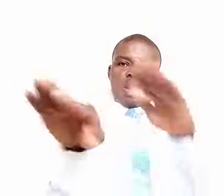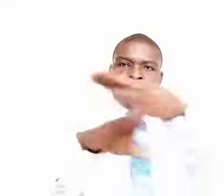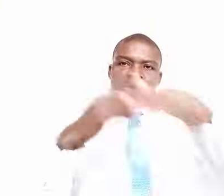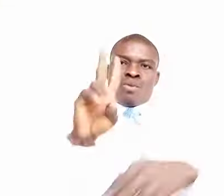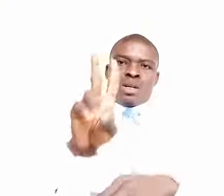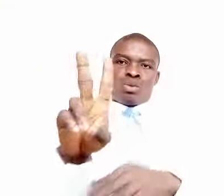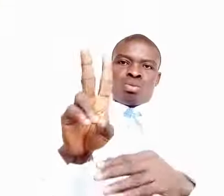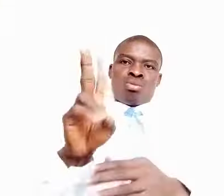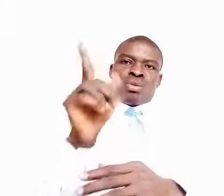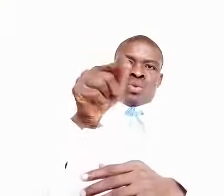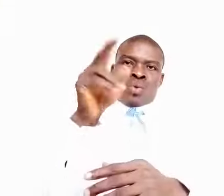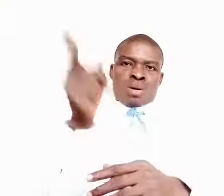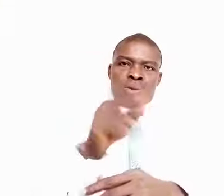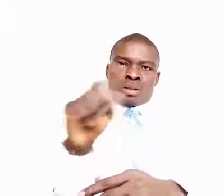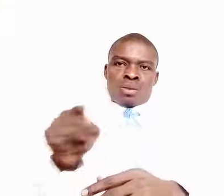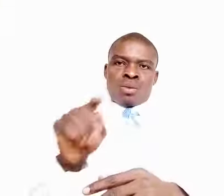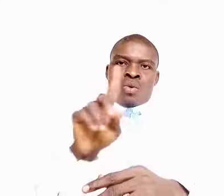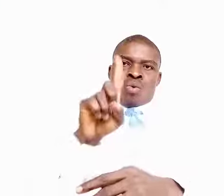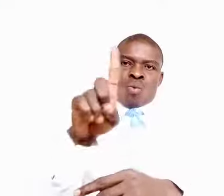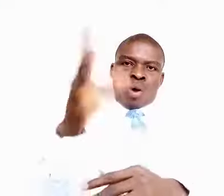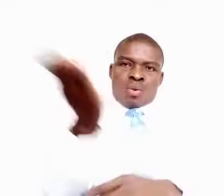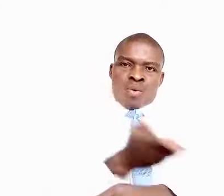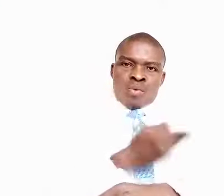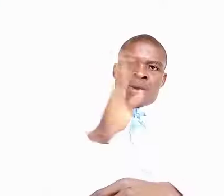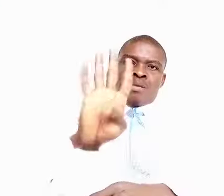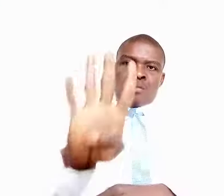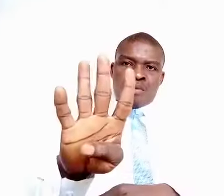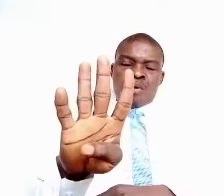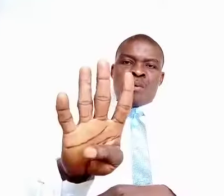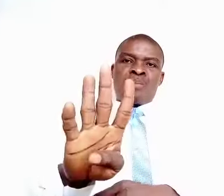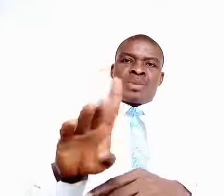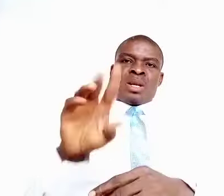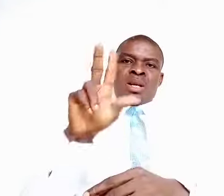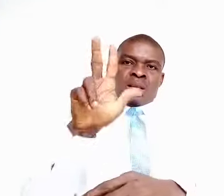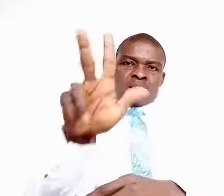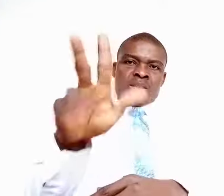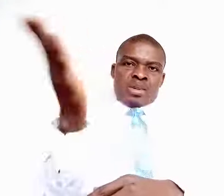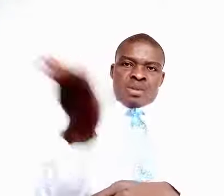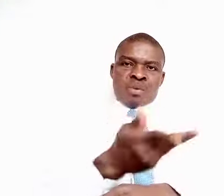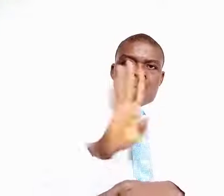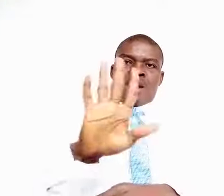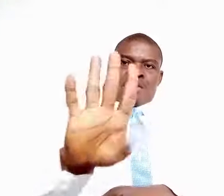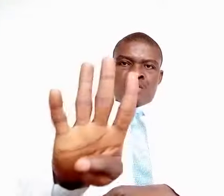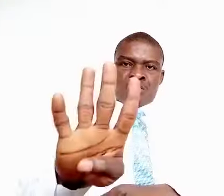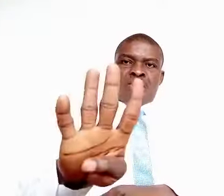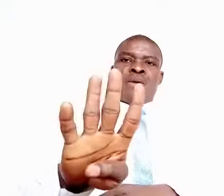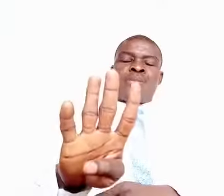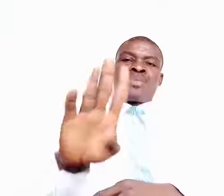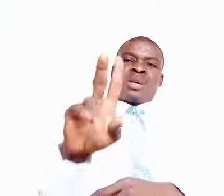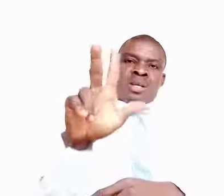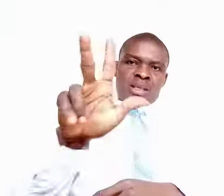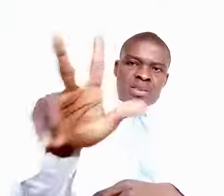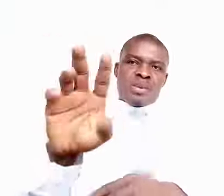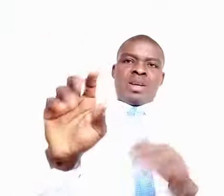half, 1 over 4 quarter, 3 over 4 3 quarter. Consider